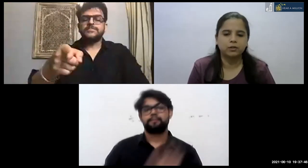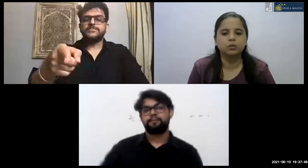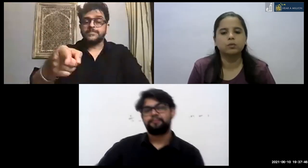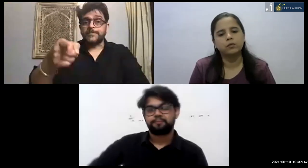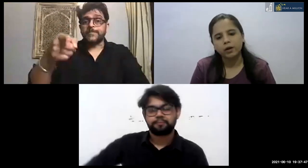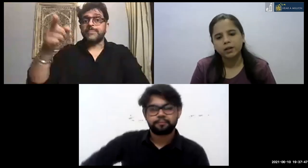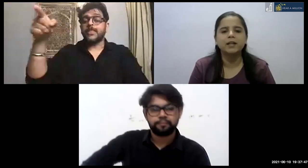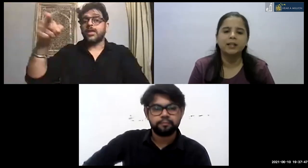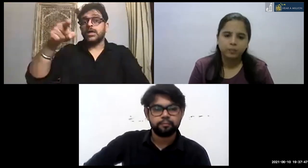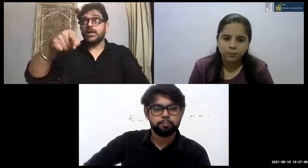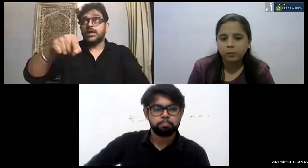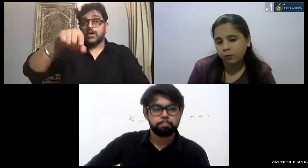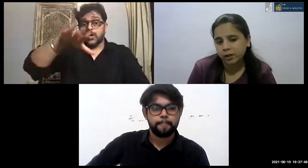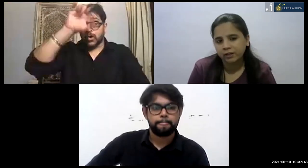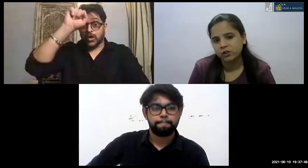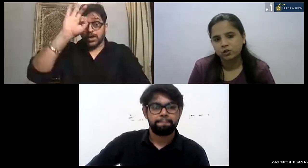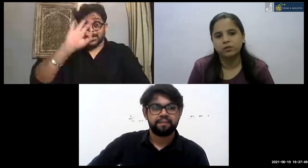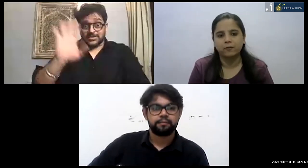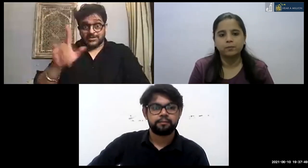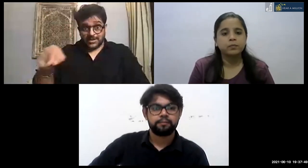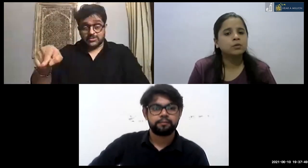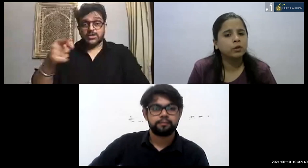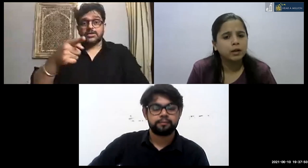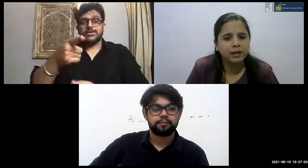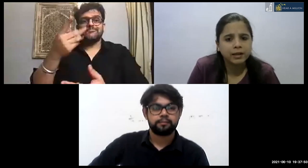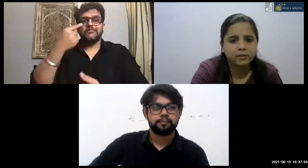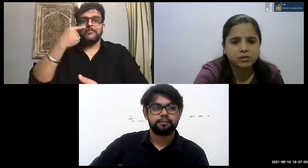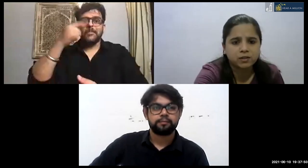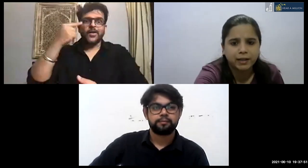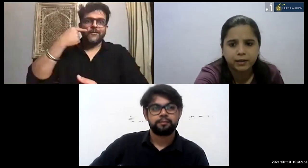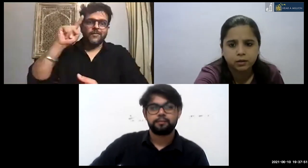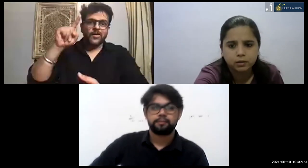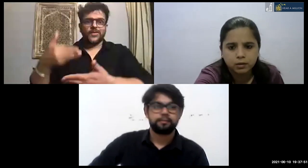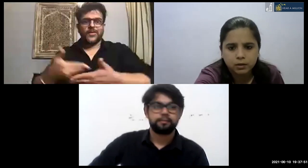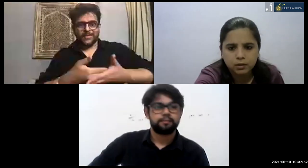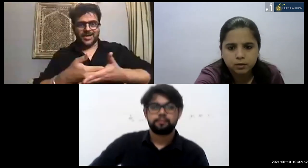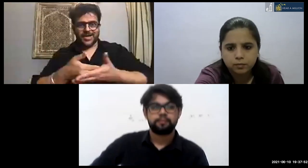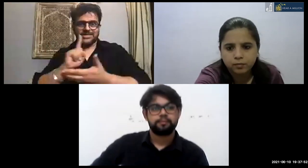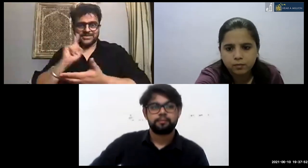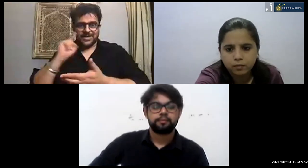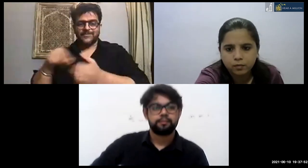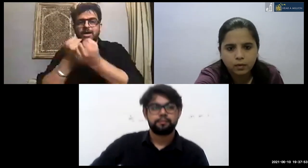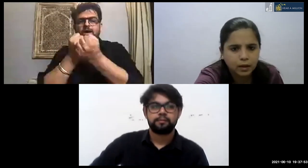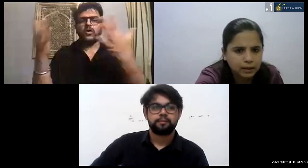deaf only. So 40 deaf teachers we have. So in Early Intervention Center,